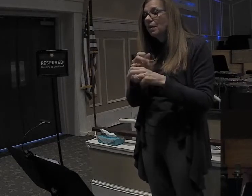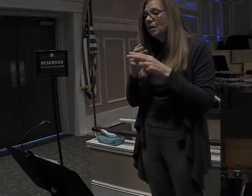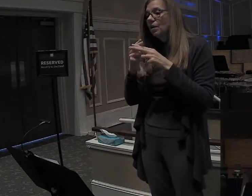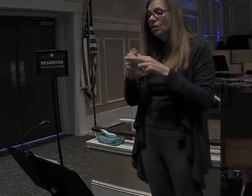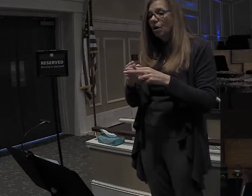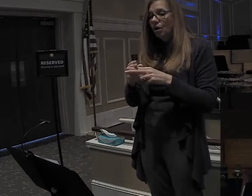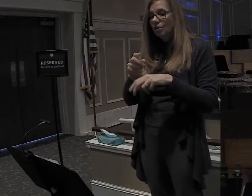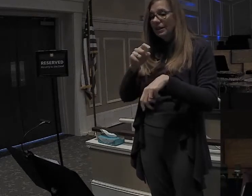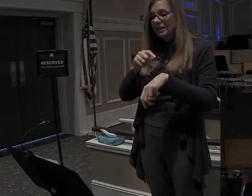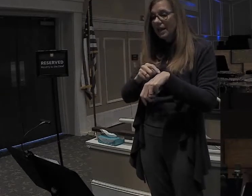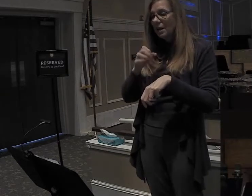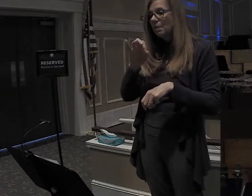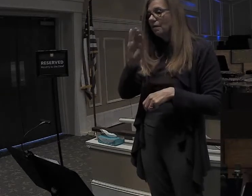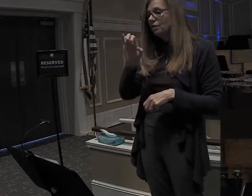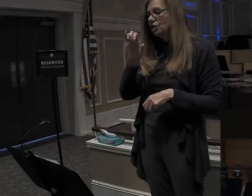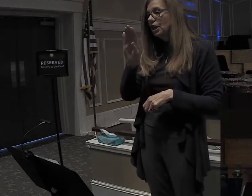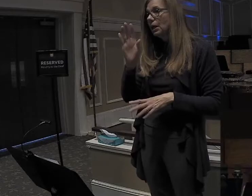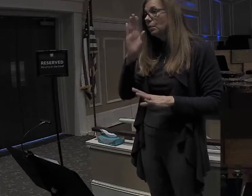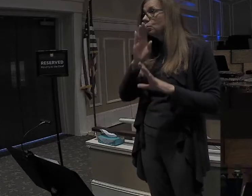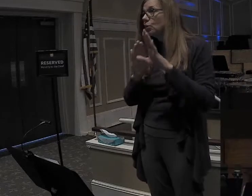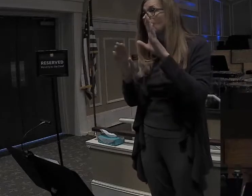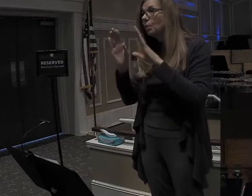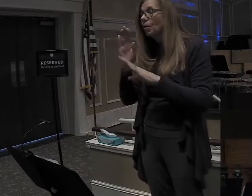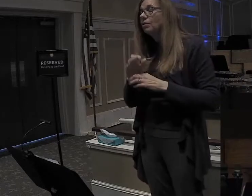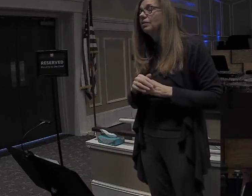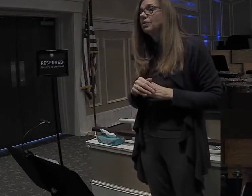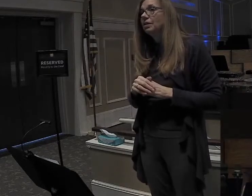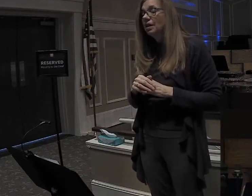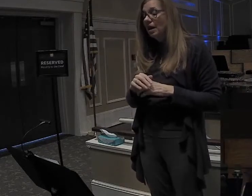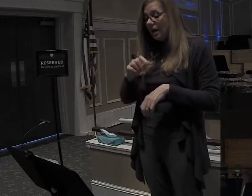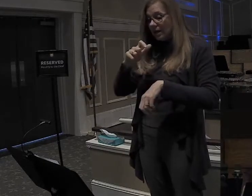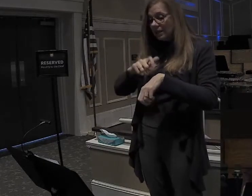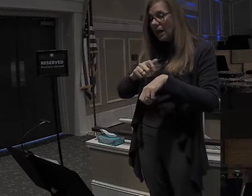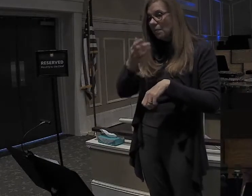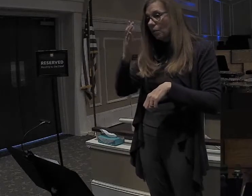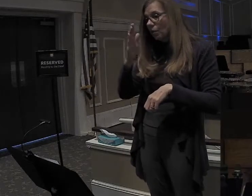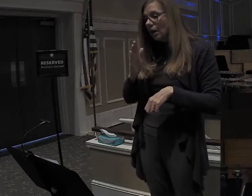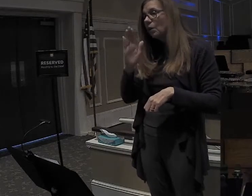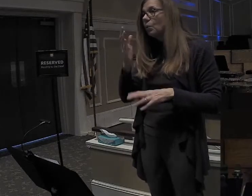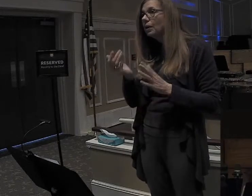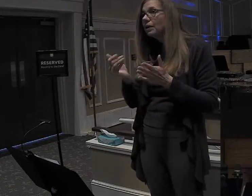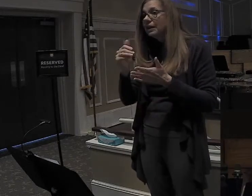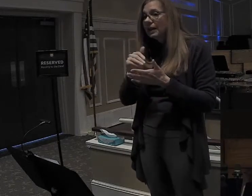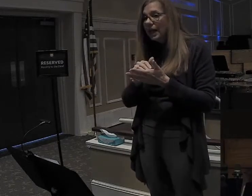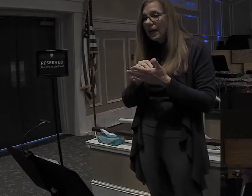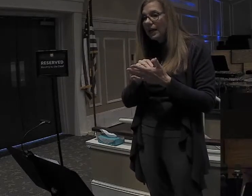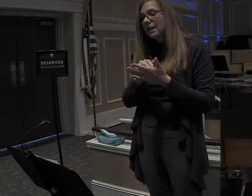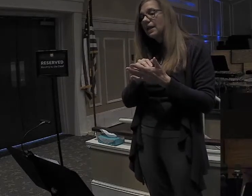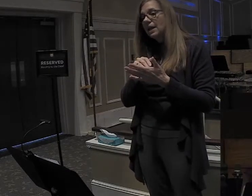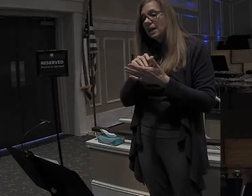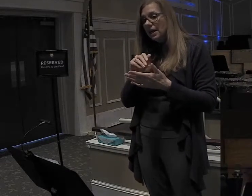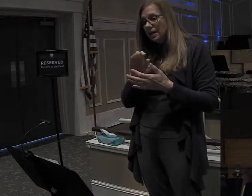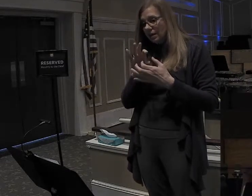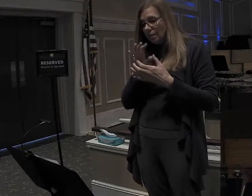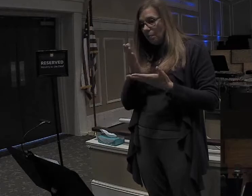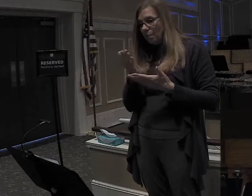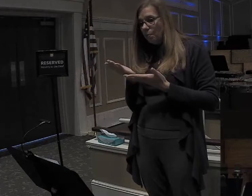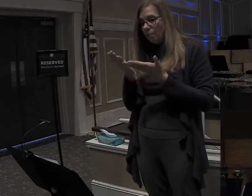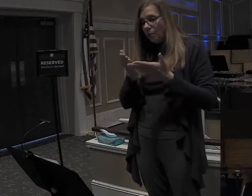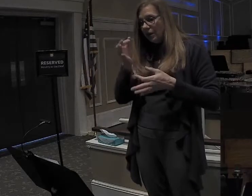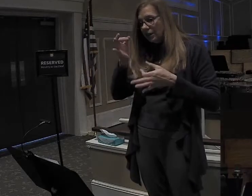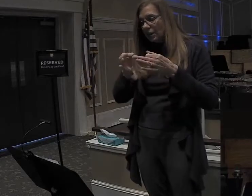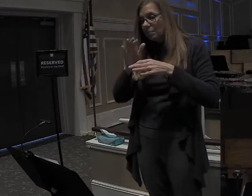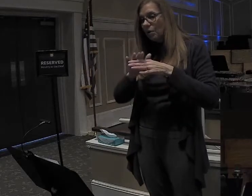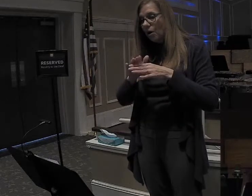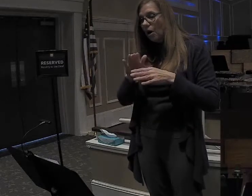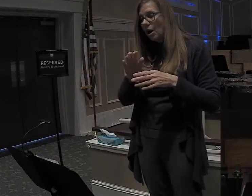time of Jacob's trouble, a time when God will again renew his purposes with Israel and bring judgment on a fallen